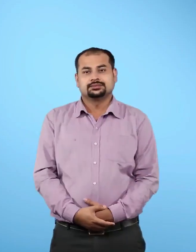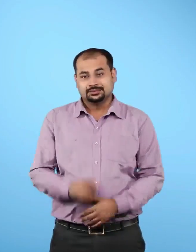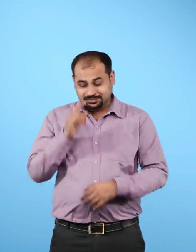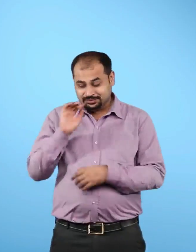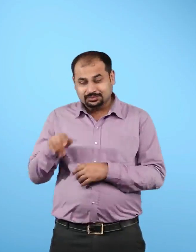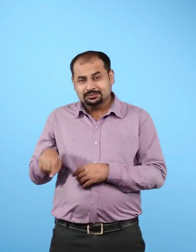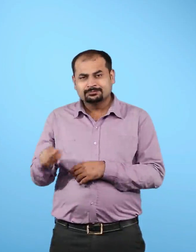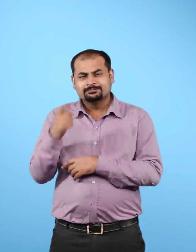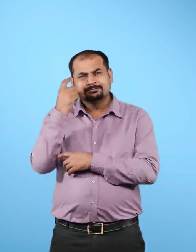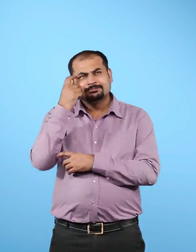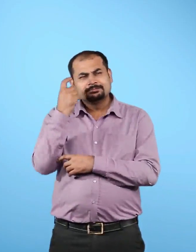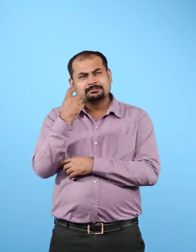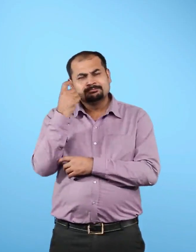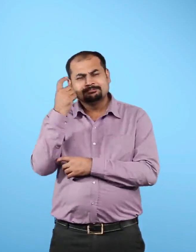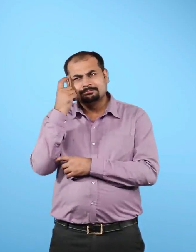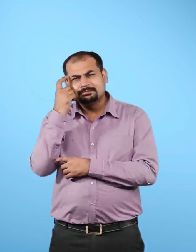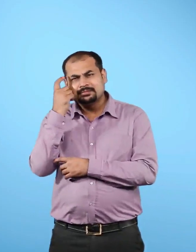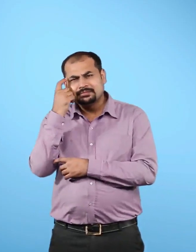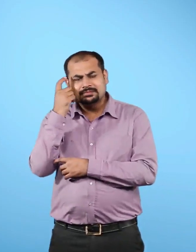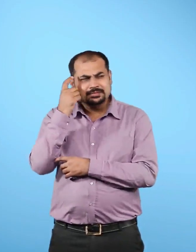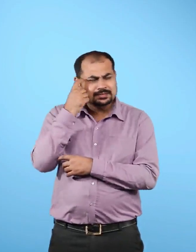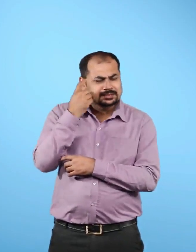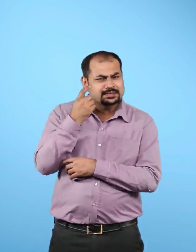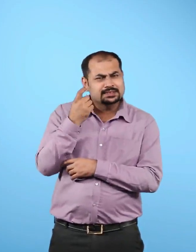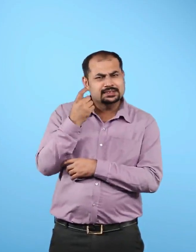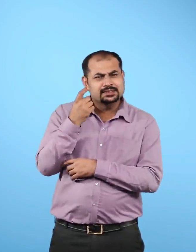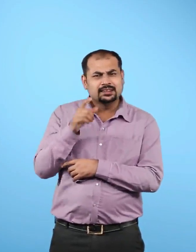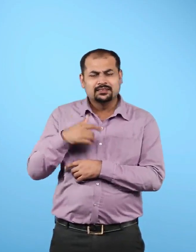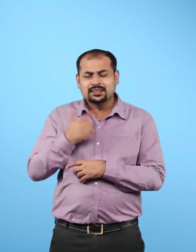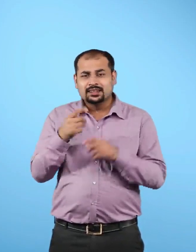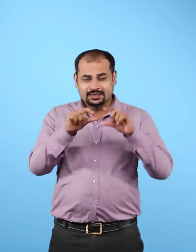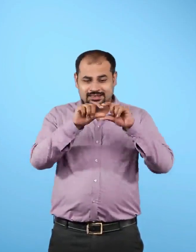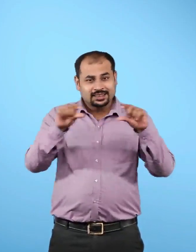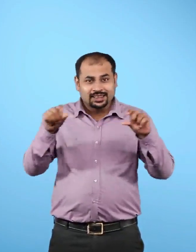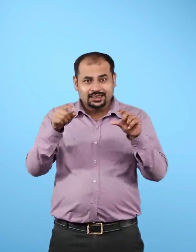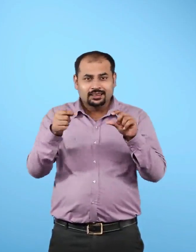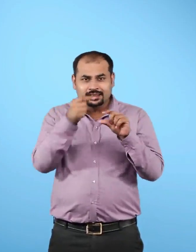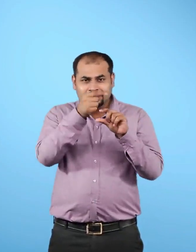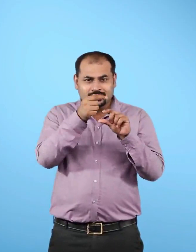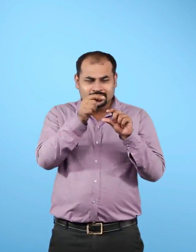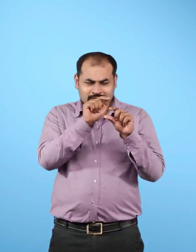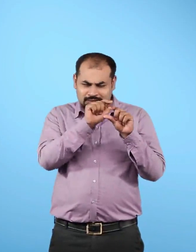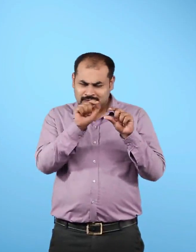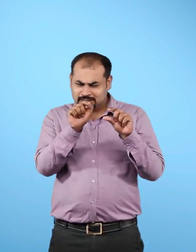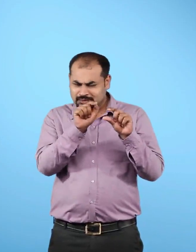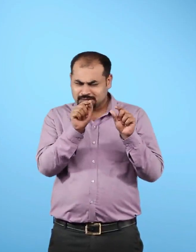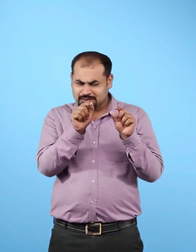Given below is a picture of Anju thinking and talking to herself. It is more than 3